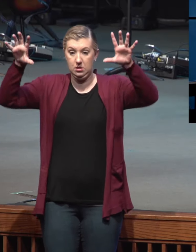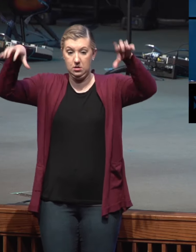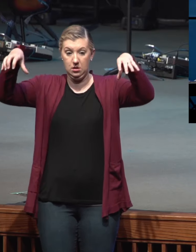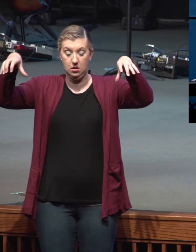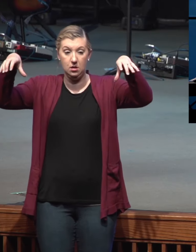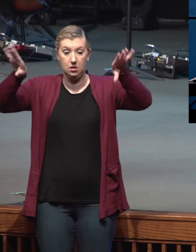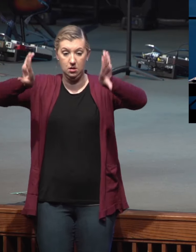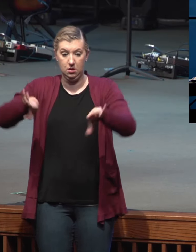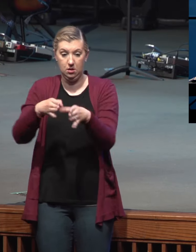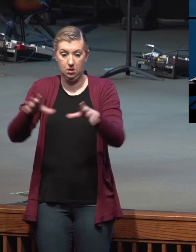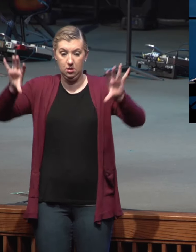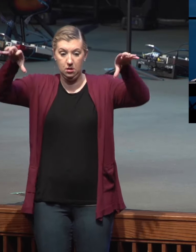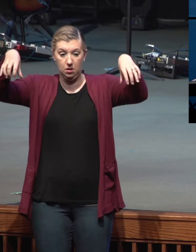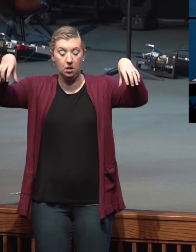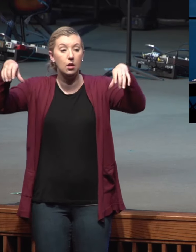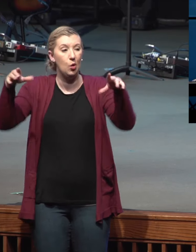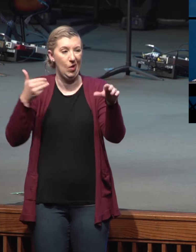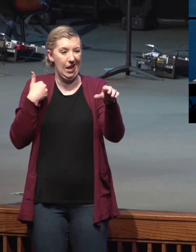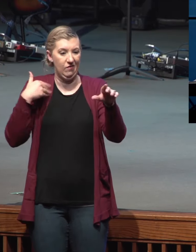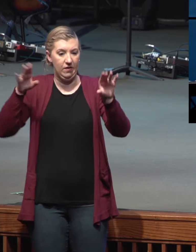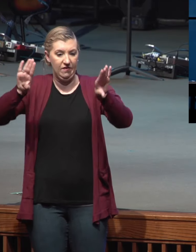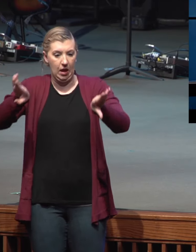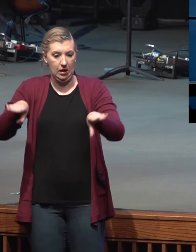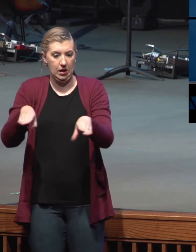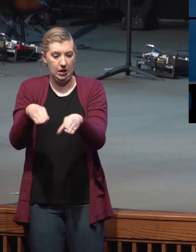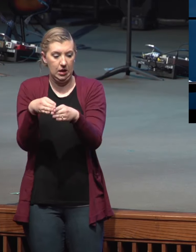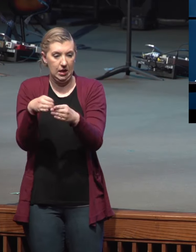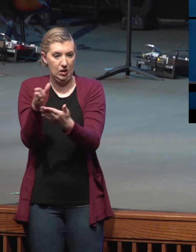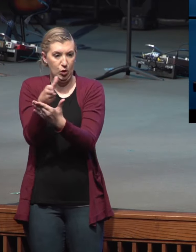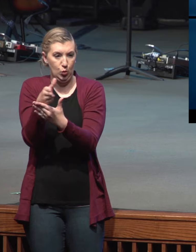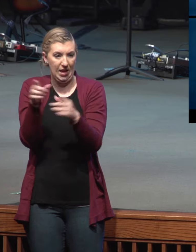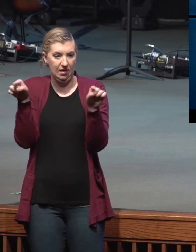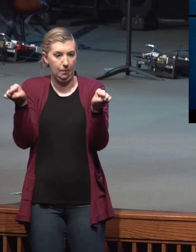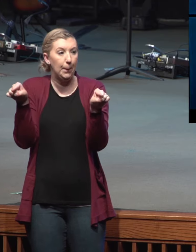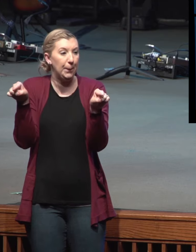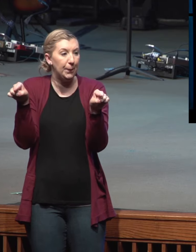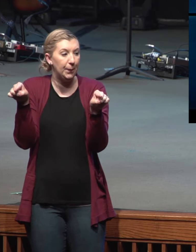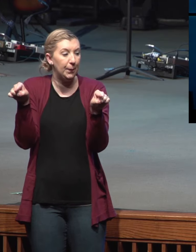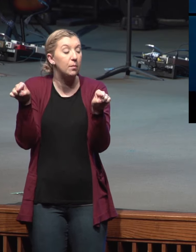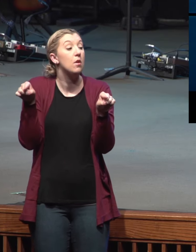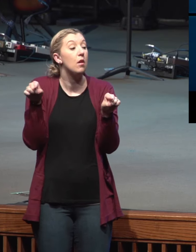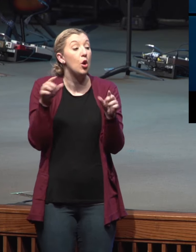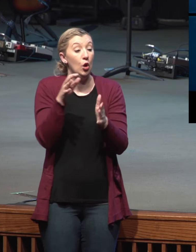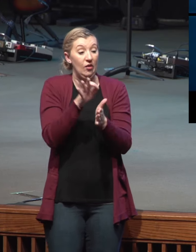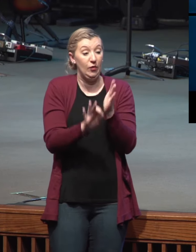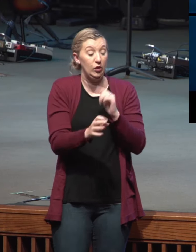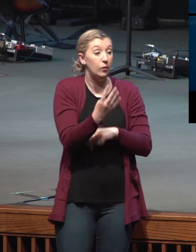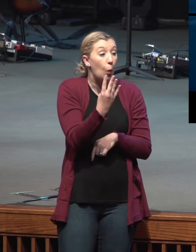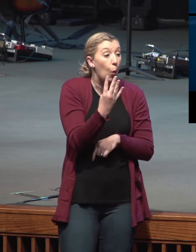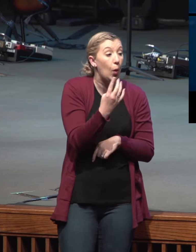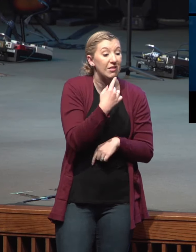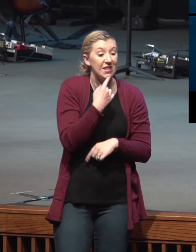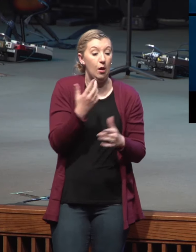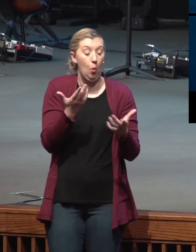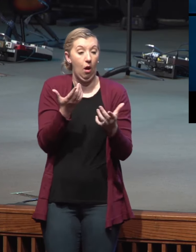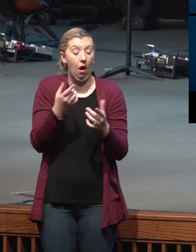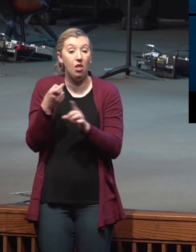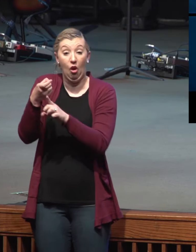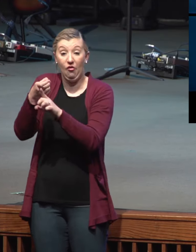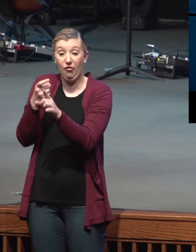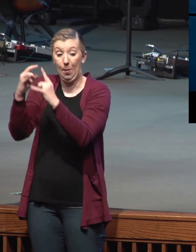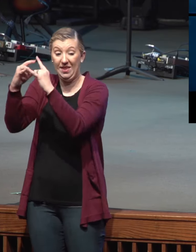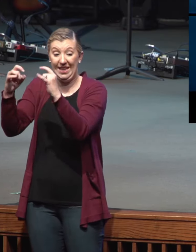mountain with a valley in between them. And verse 4 says, and there came out of the